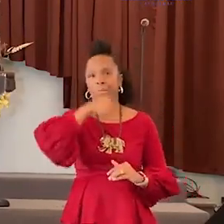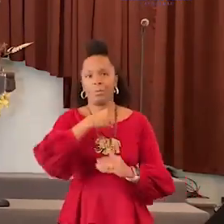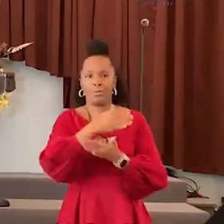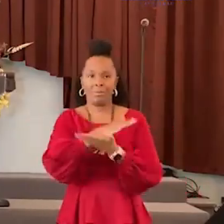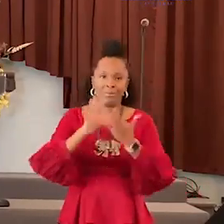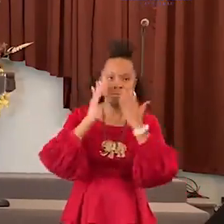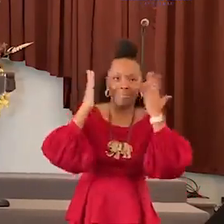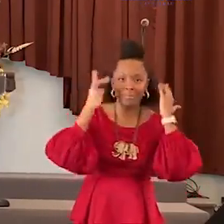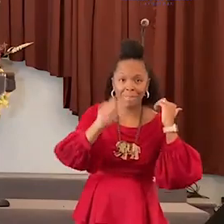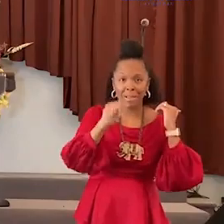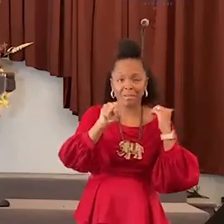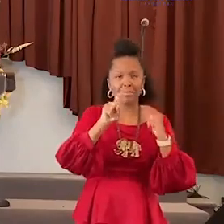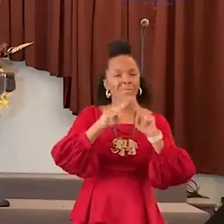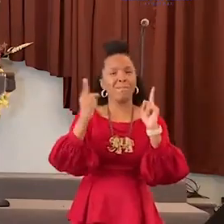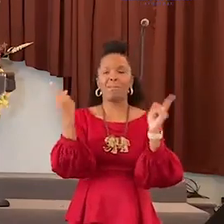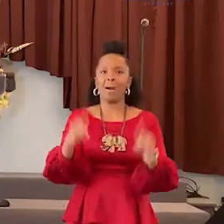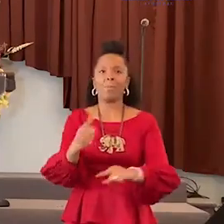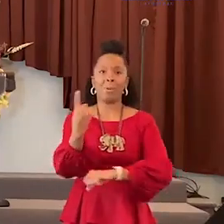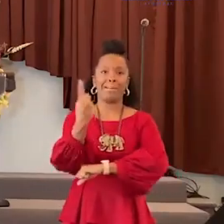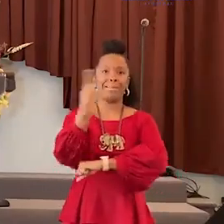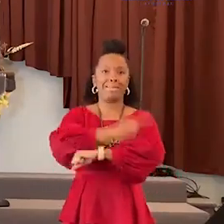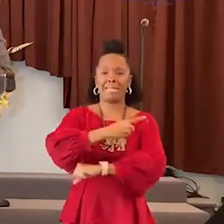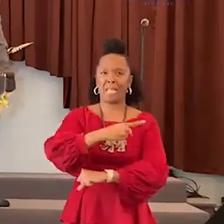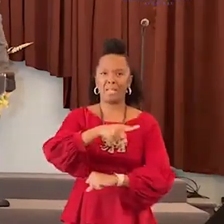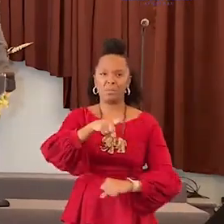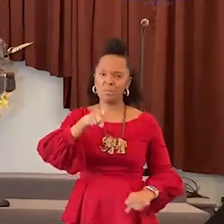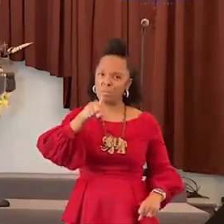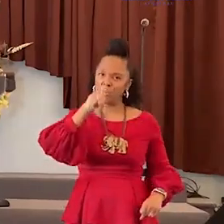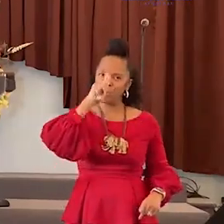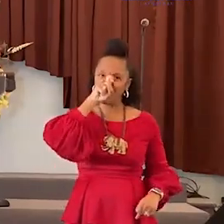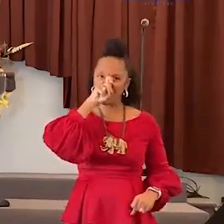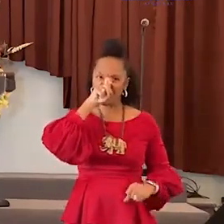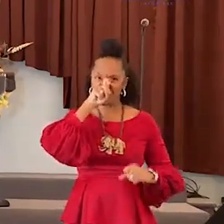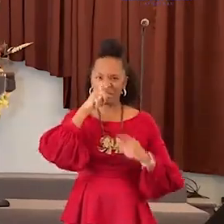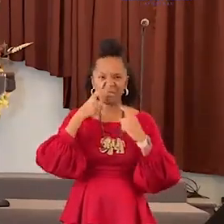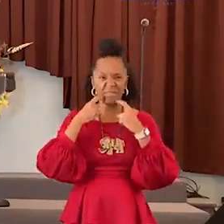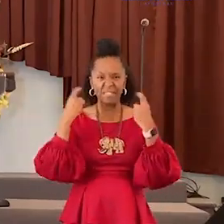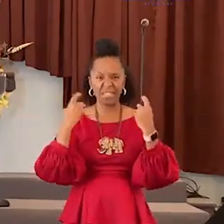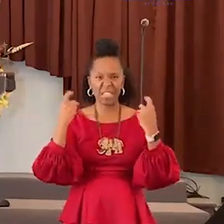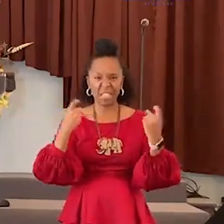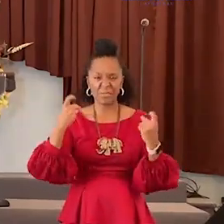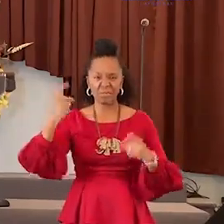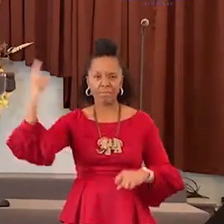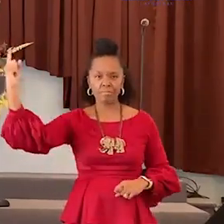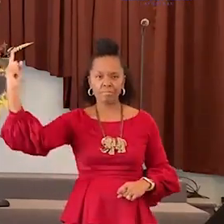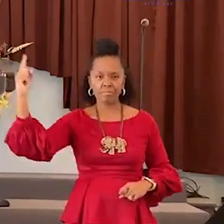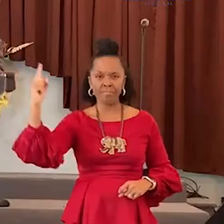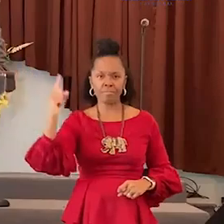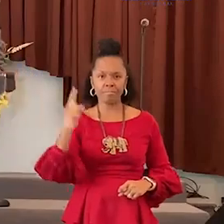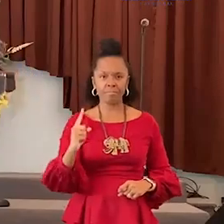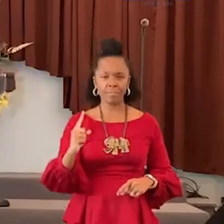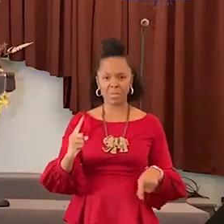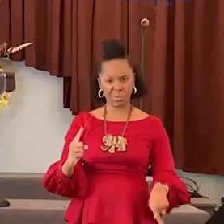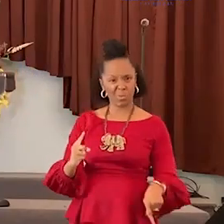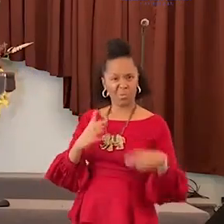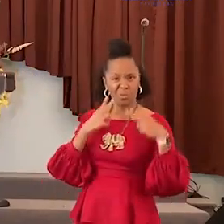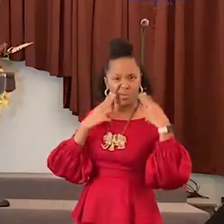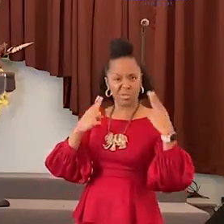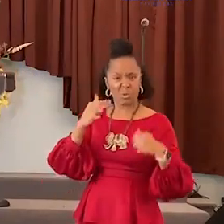day, like this little girl, a wicked witch came. Through no fault of her own, this little